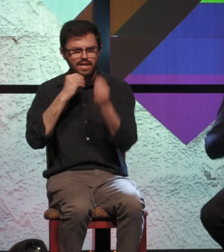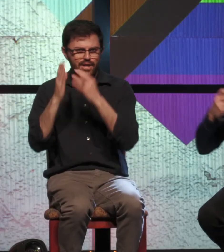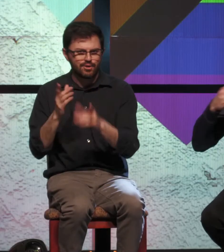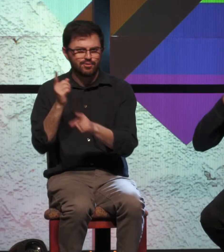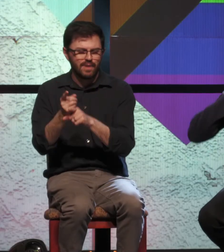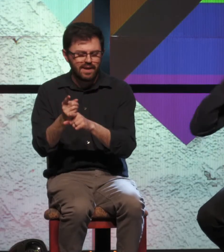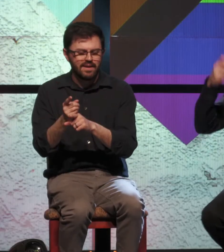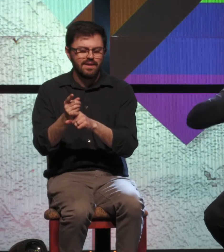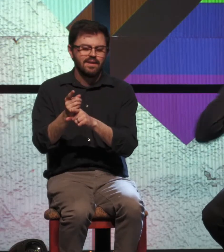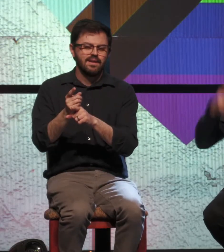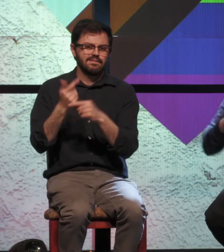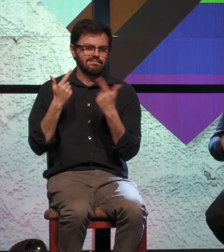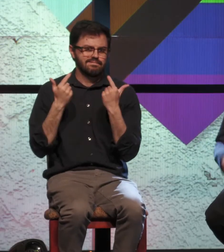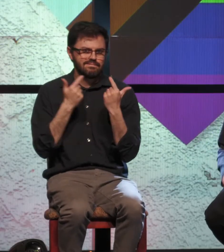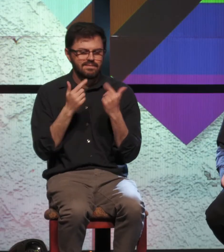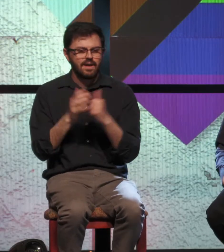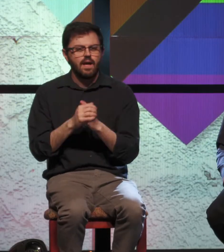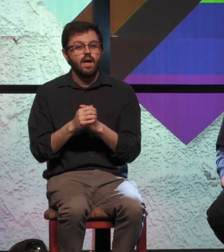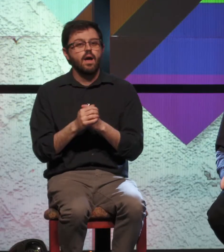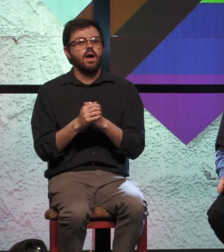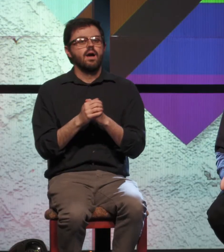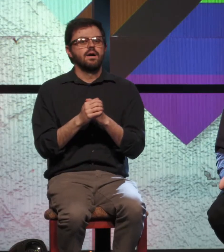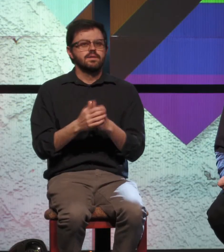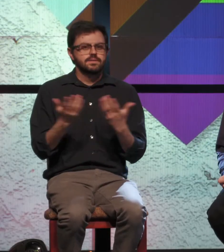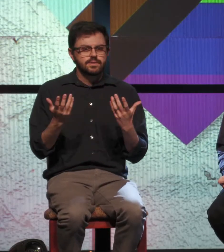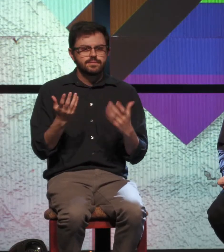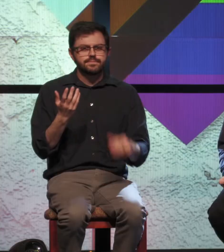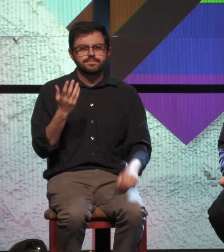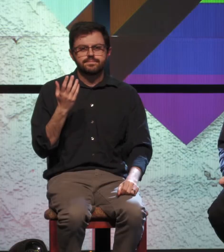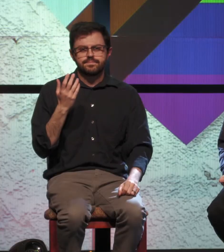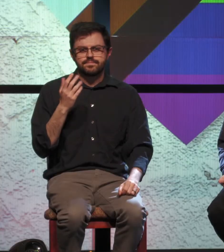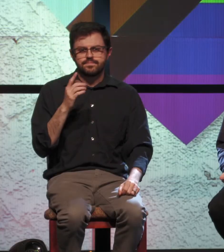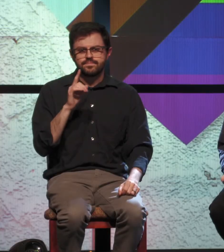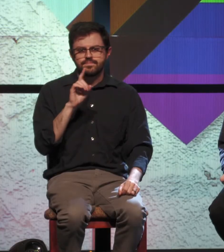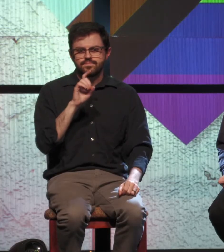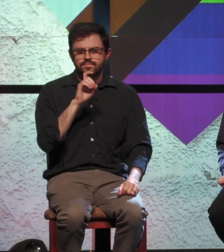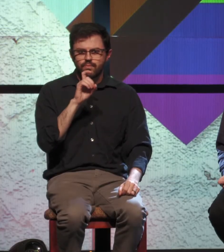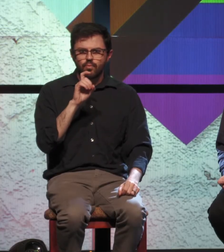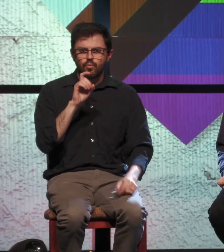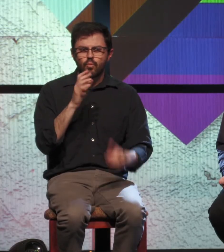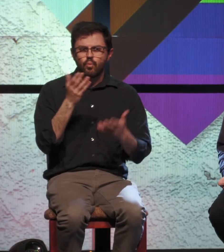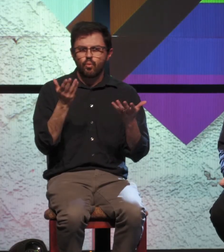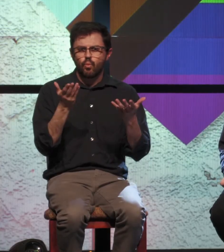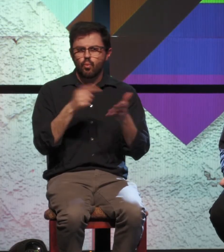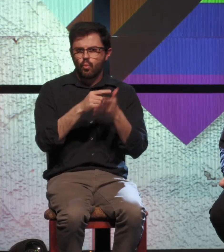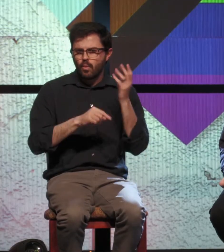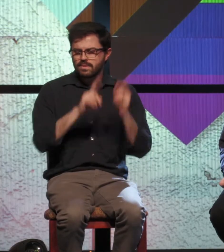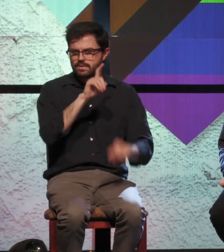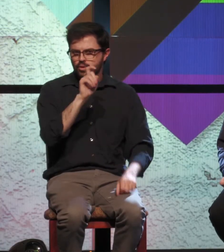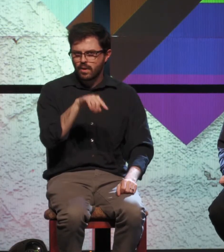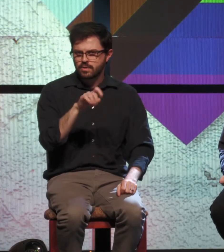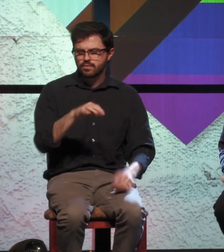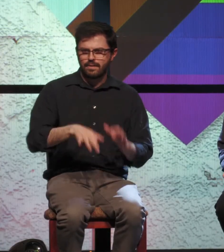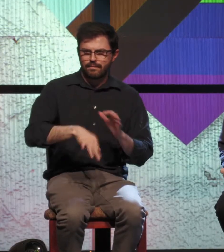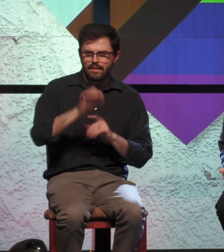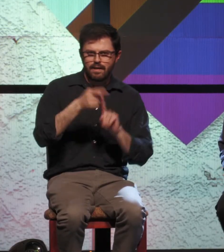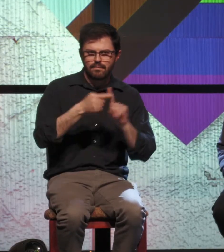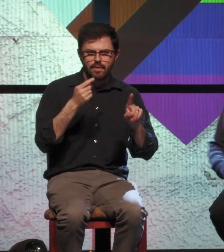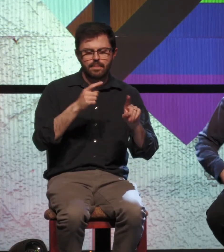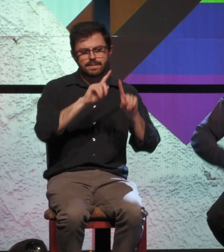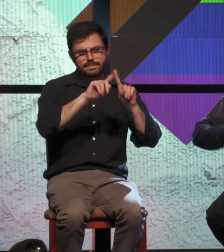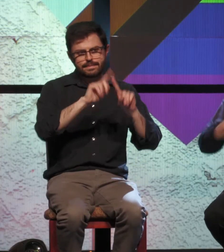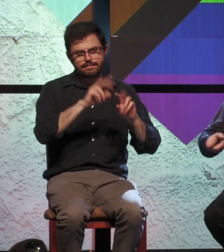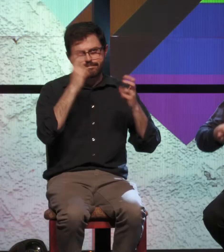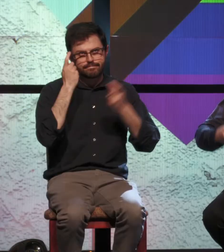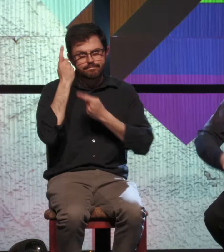But what's the question to get out of the hard work? Who's my neighbor? And ultimately, Jesus says,